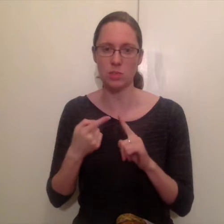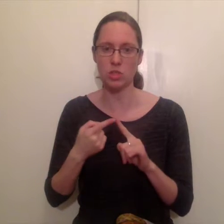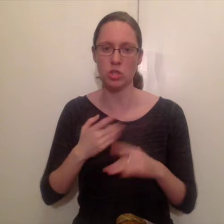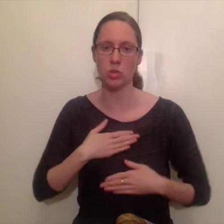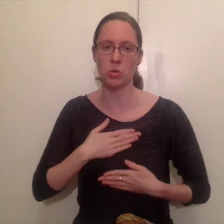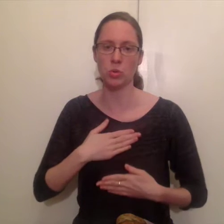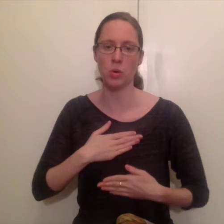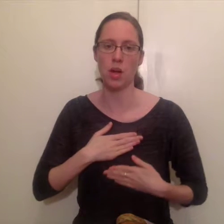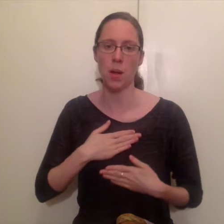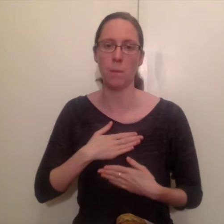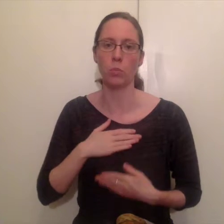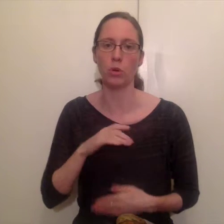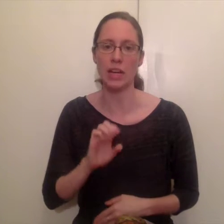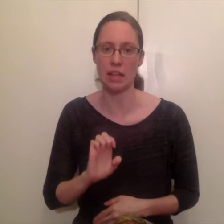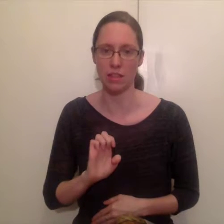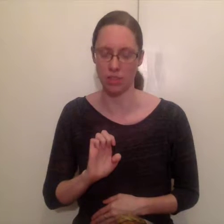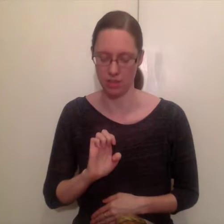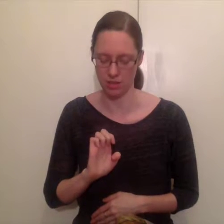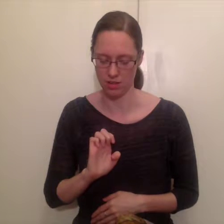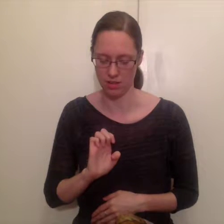seemed to breathe.